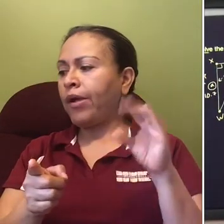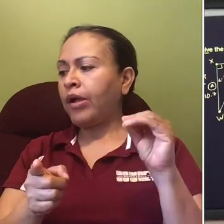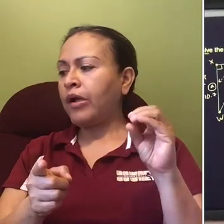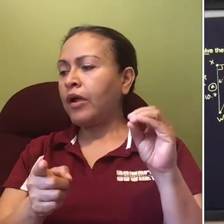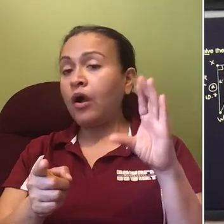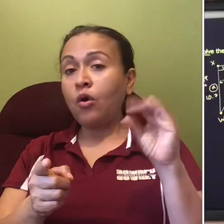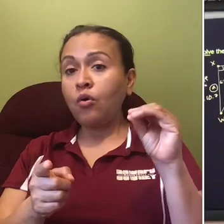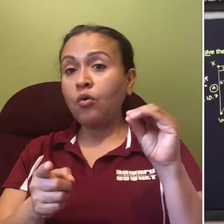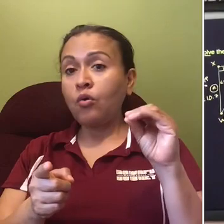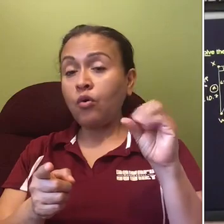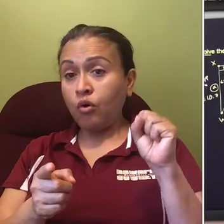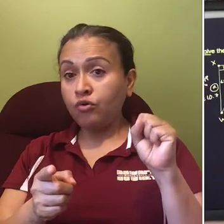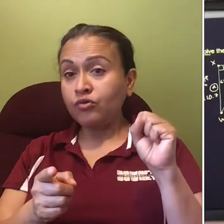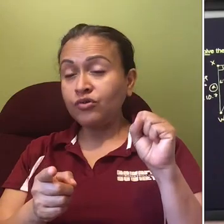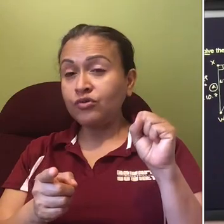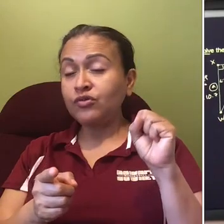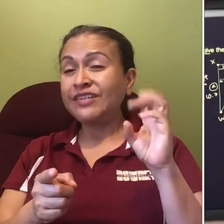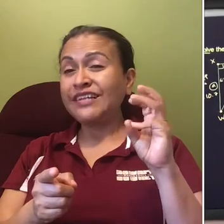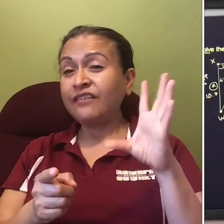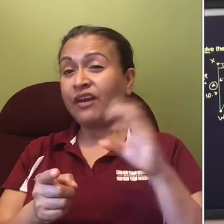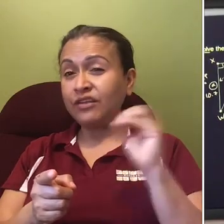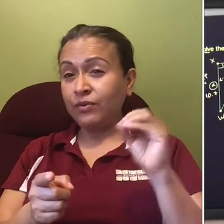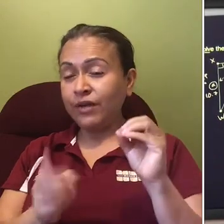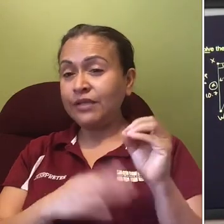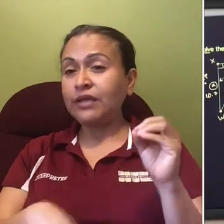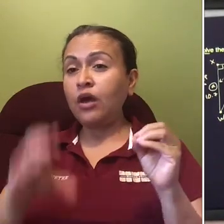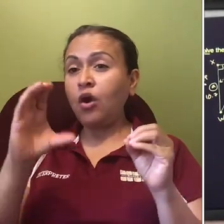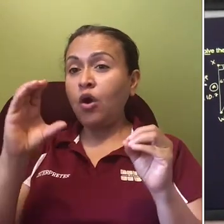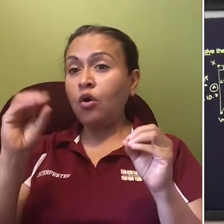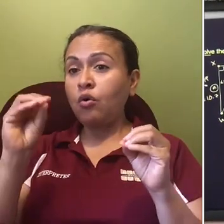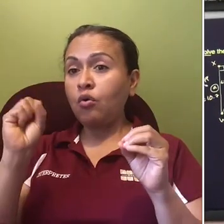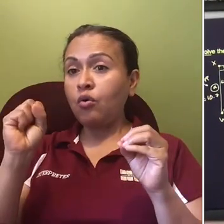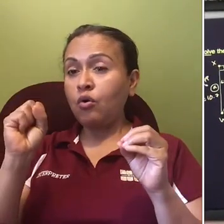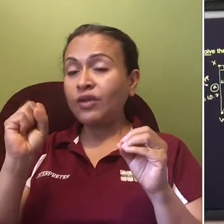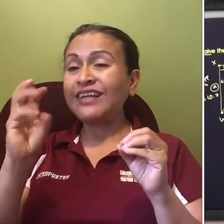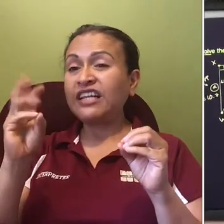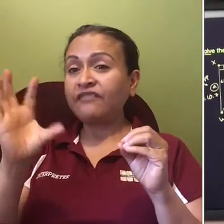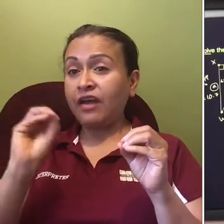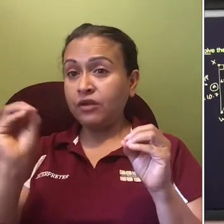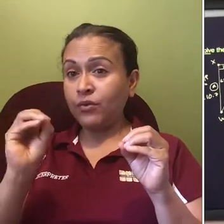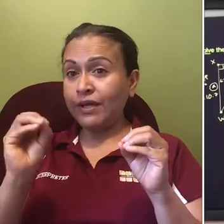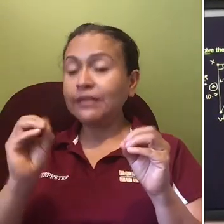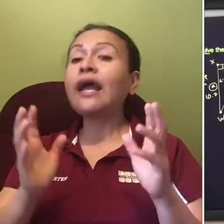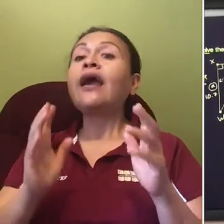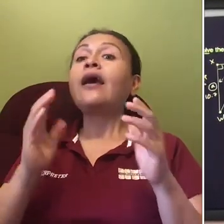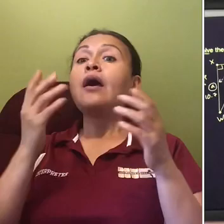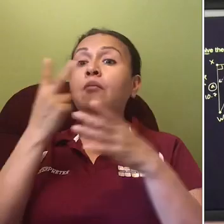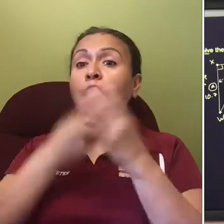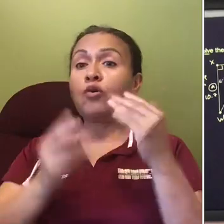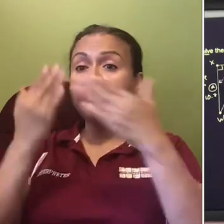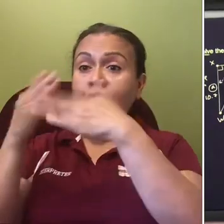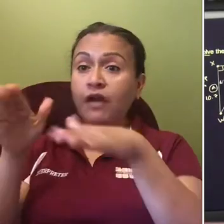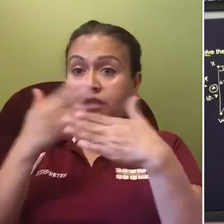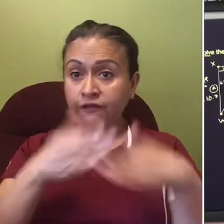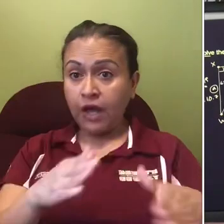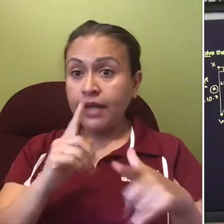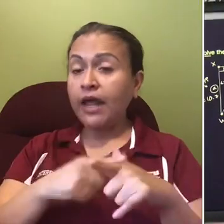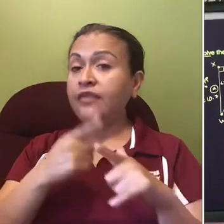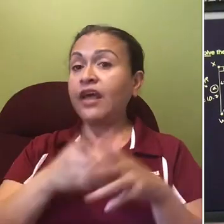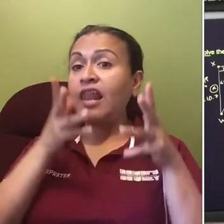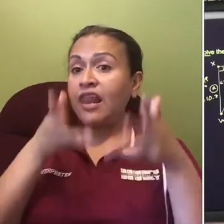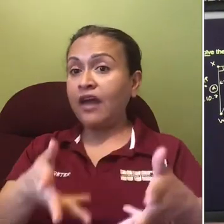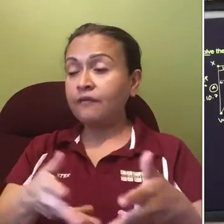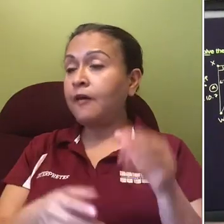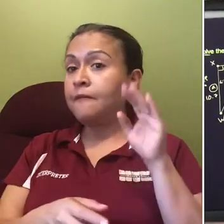65 degrees, cosine of 65 degrees, and we're left with b is equal to